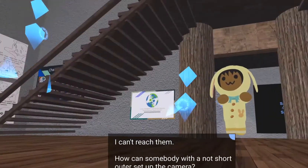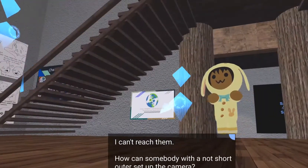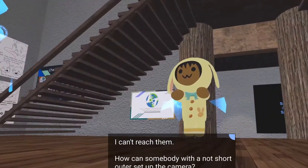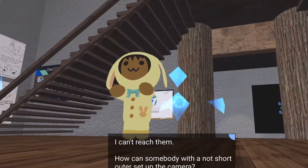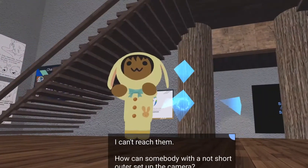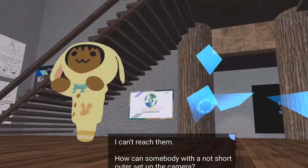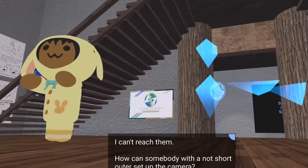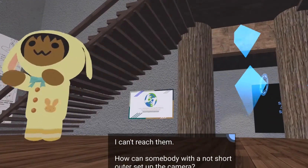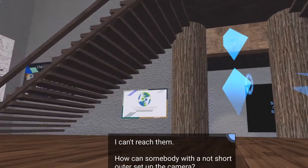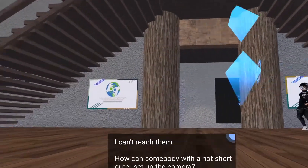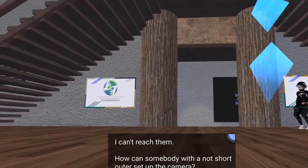Hey, Peppermill.